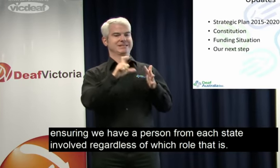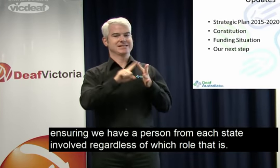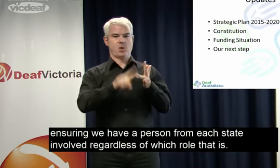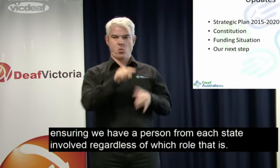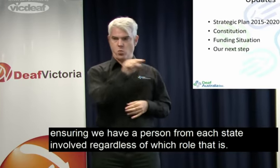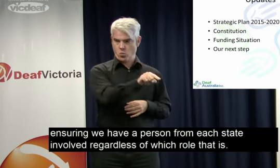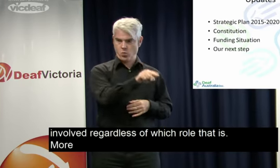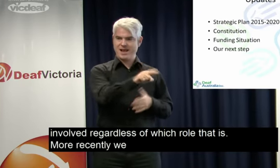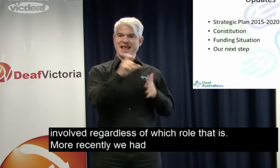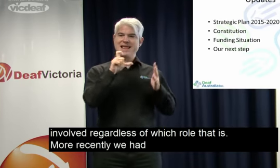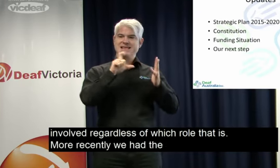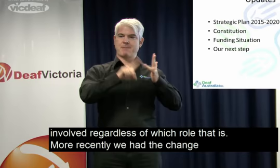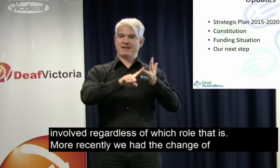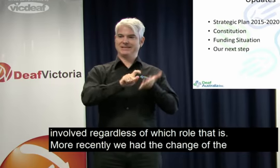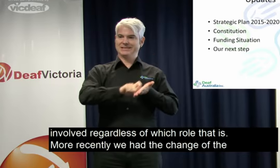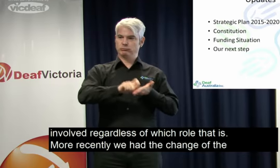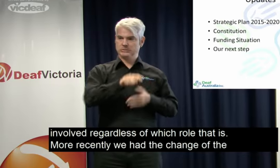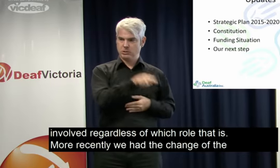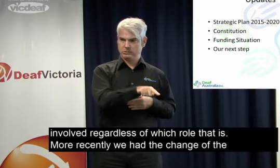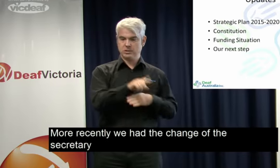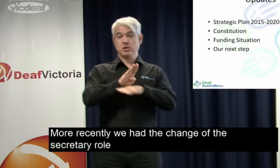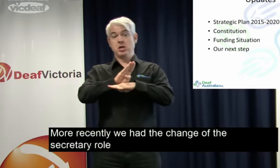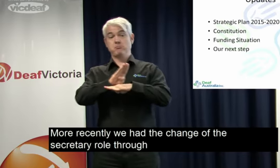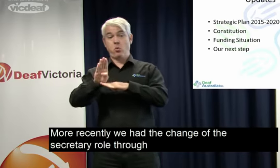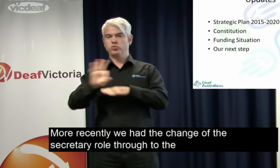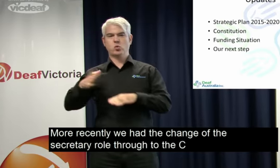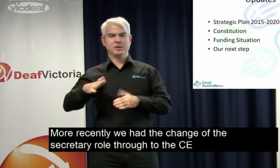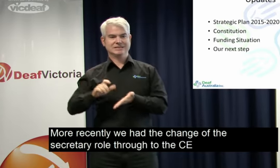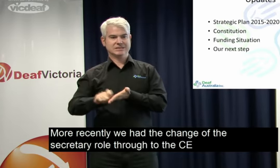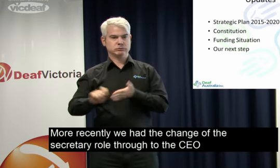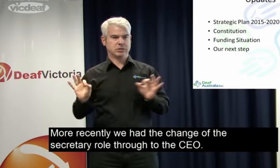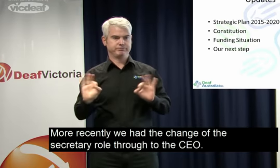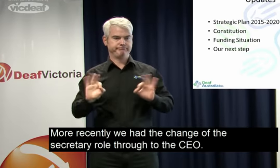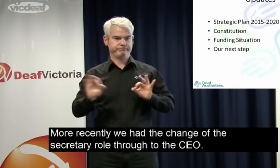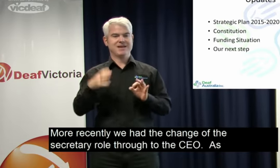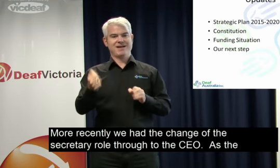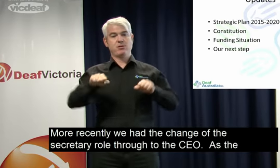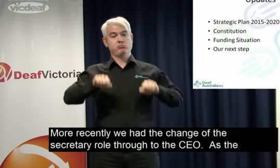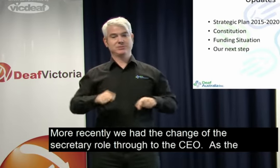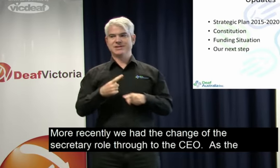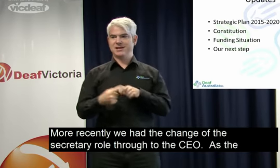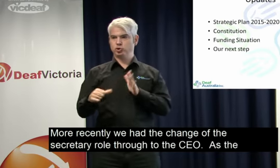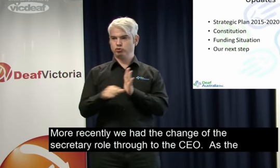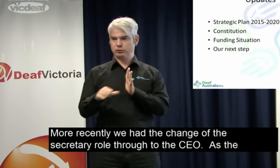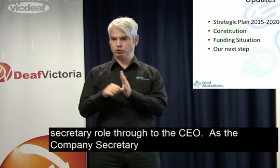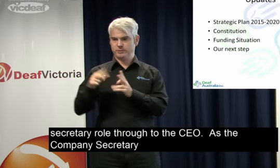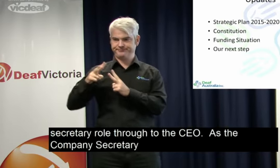role through to the CEO as the company secretary. And that means that the board doesn't need a secretary. So we've